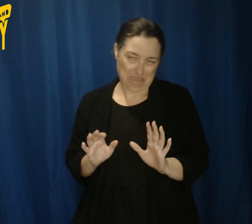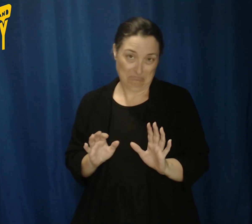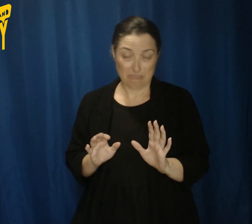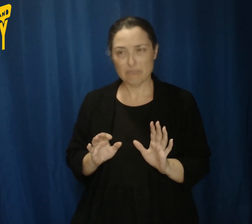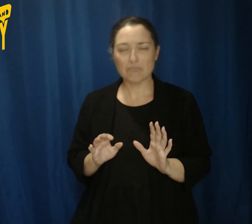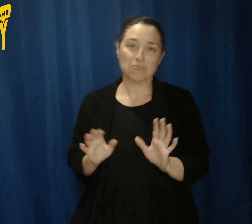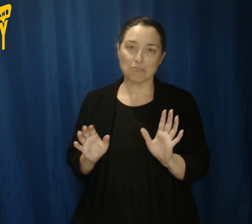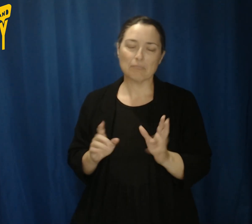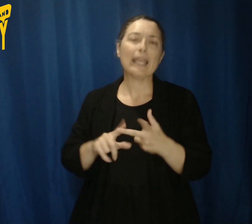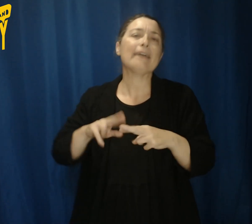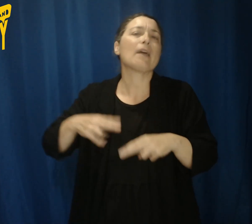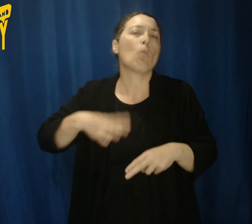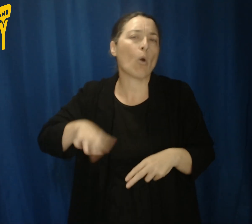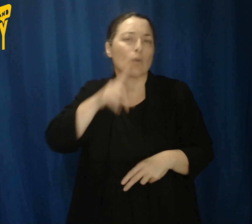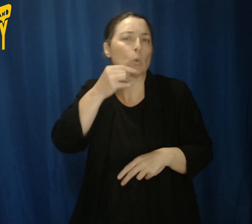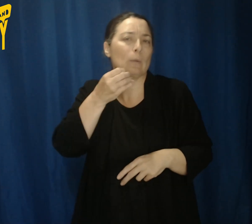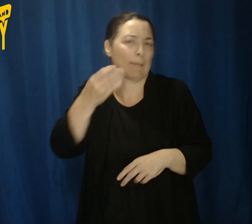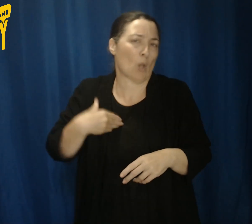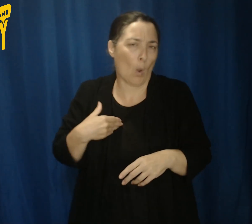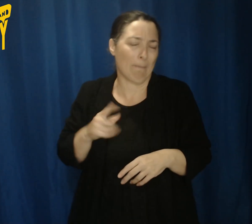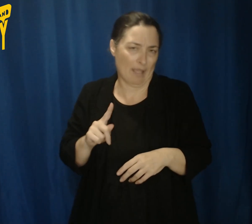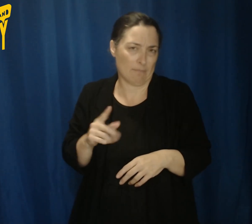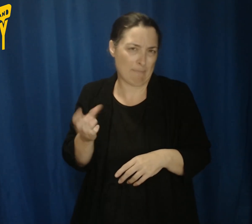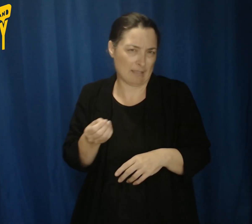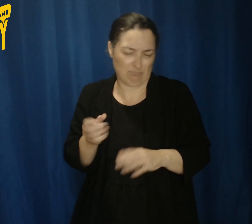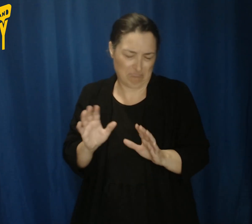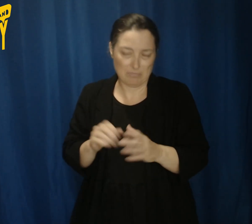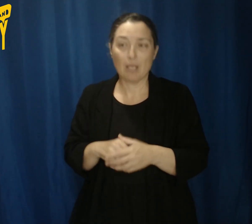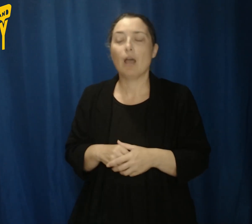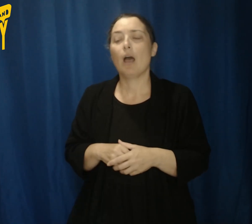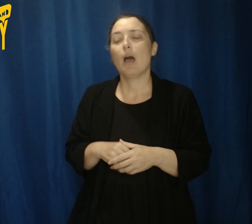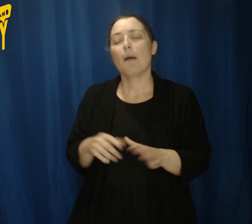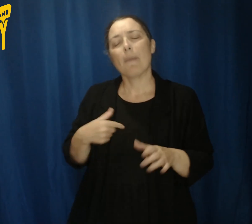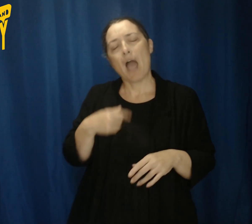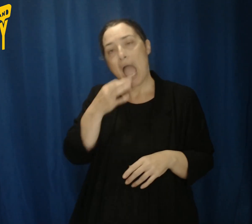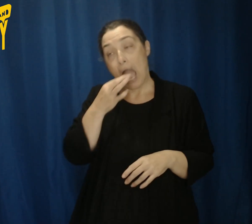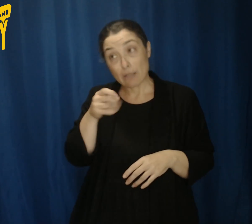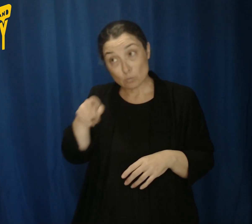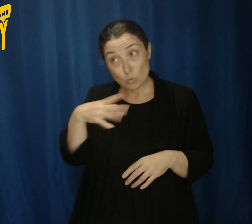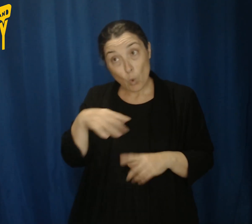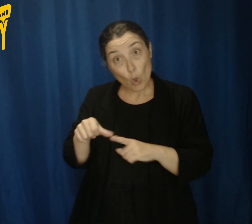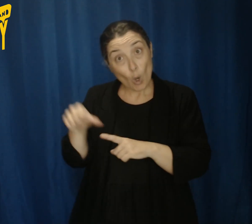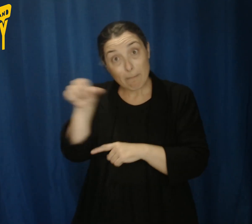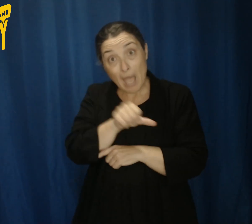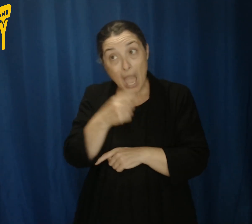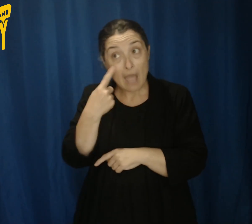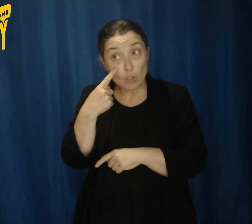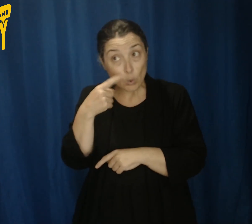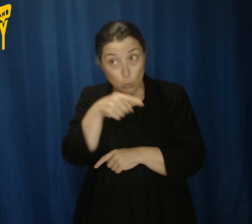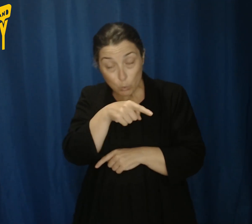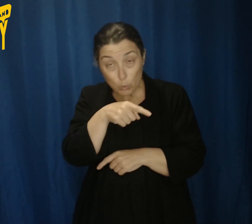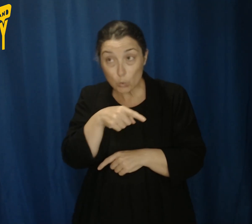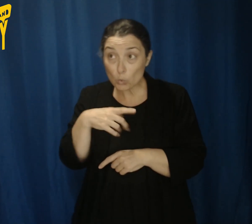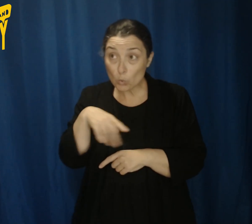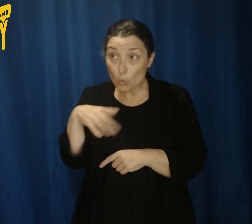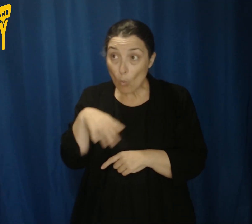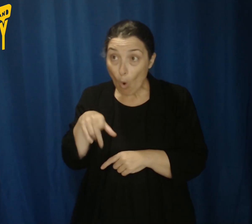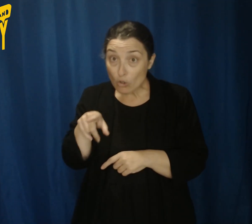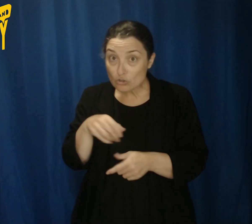mean? And I said to her, have you ever thought about, going back and looking at the place? And that was when she went,